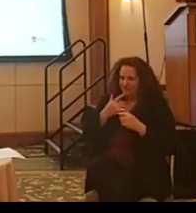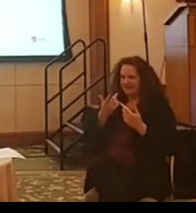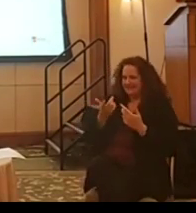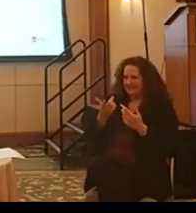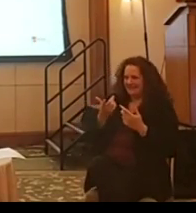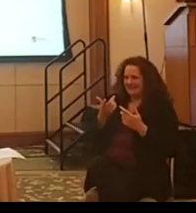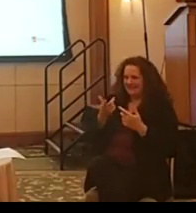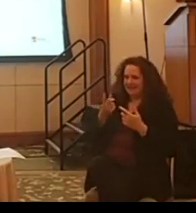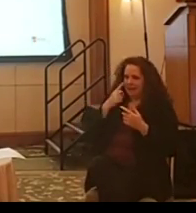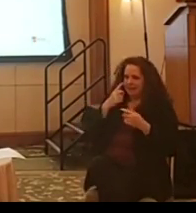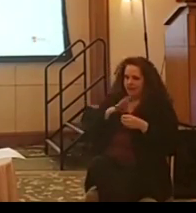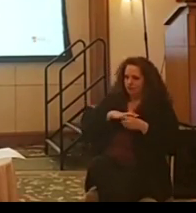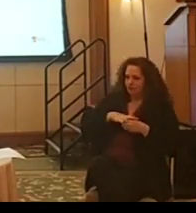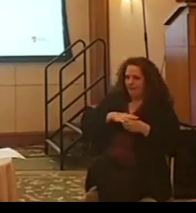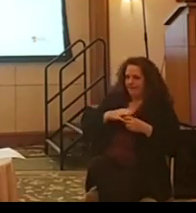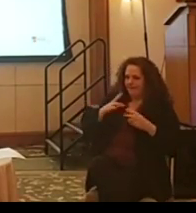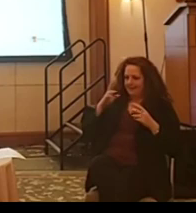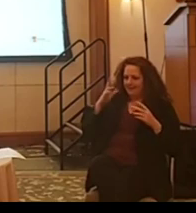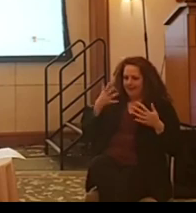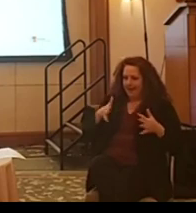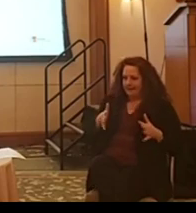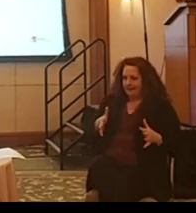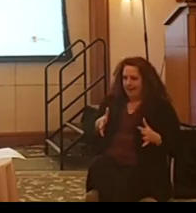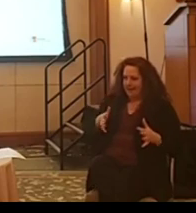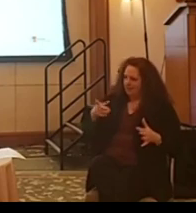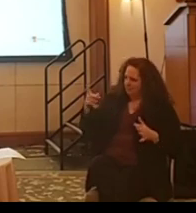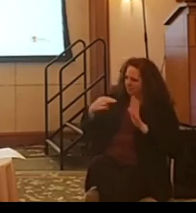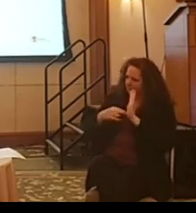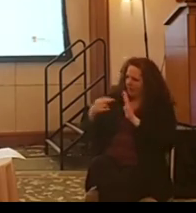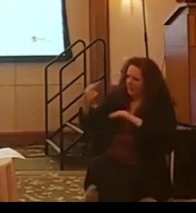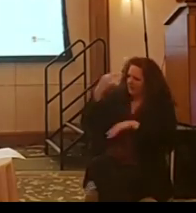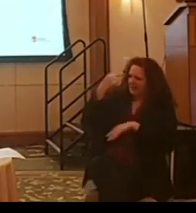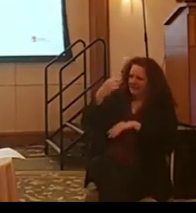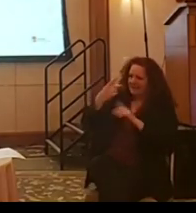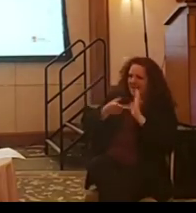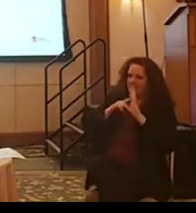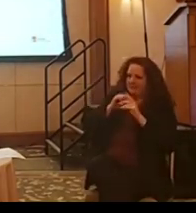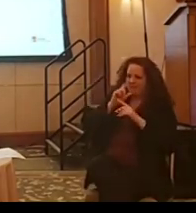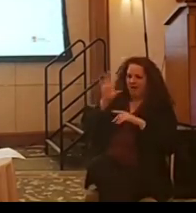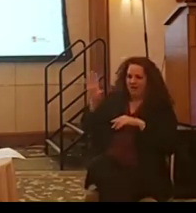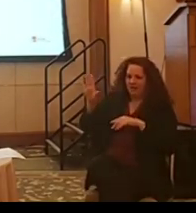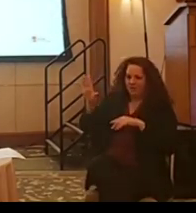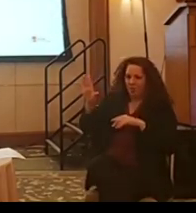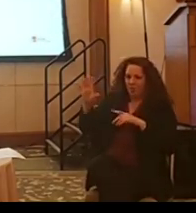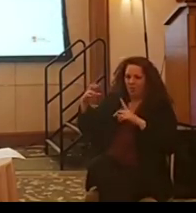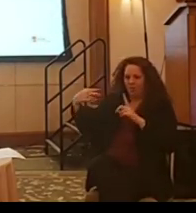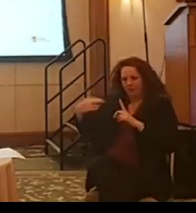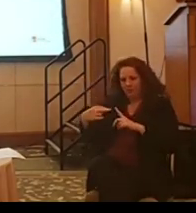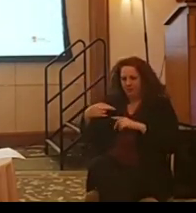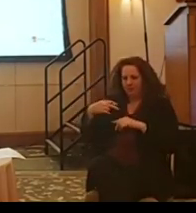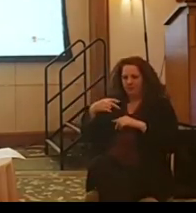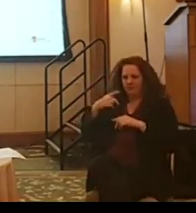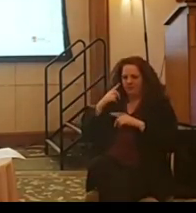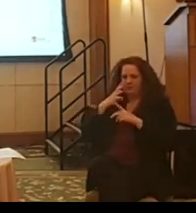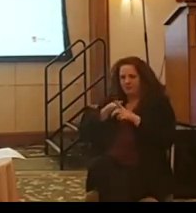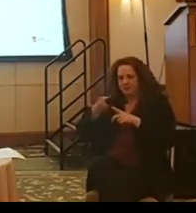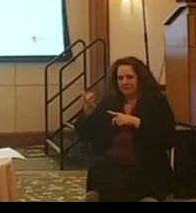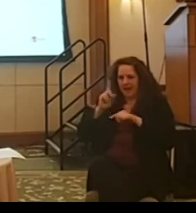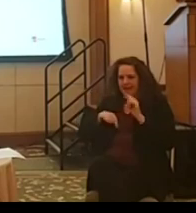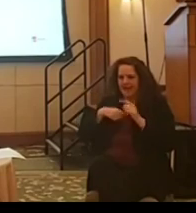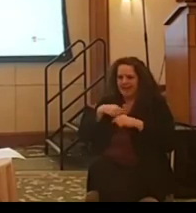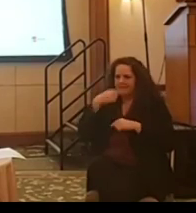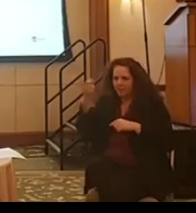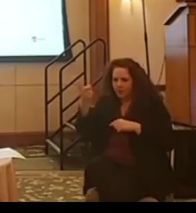And this has repercussions. So when this happens, patients become a blur. They feel unseen and kind of unheard.